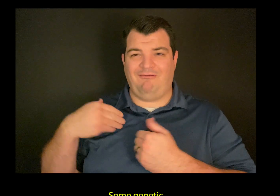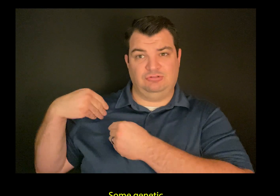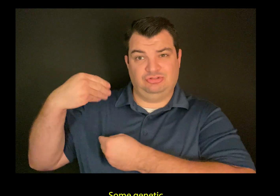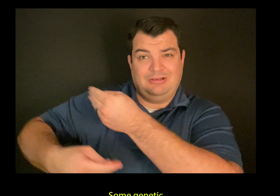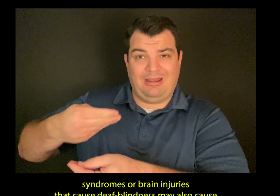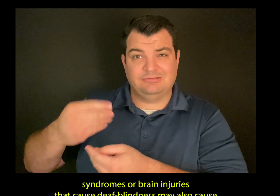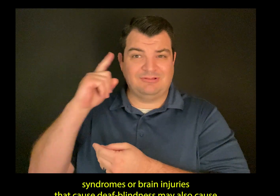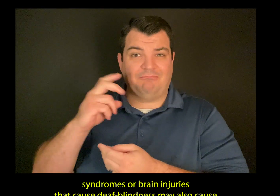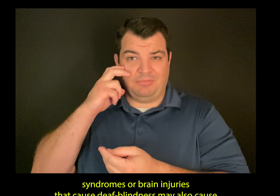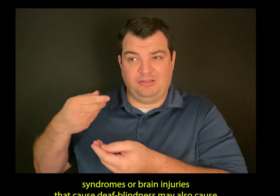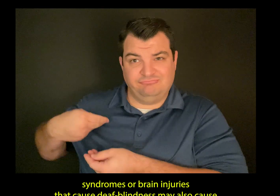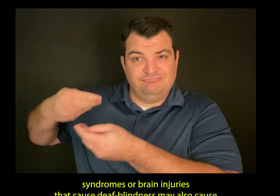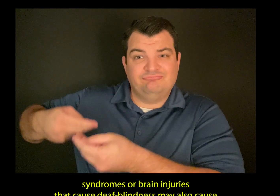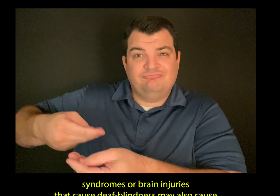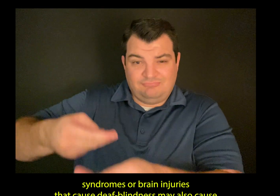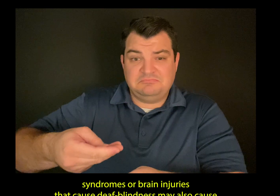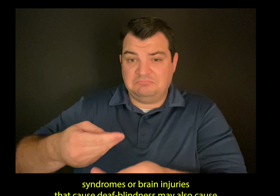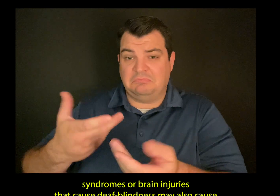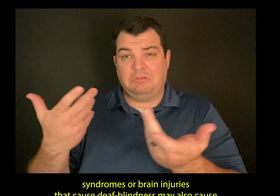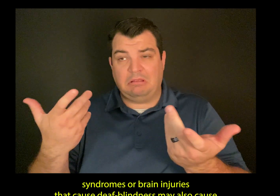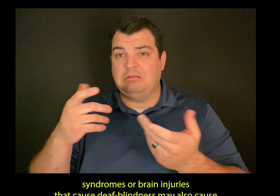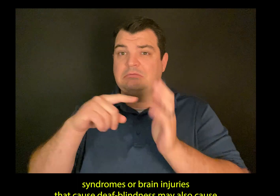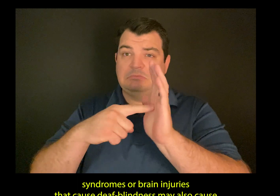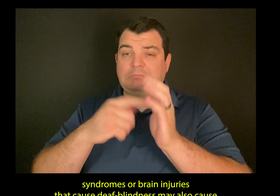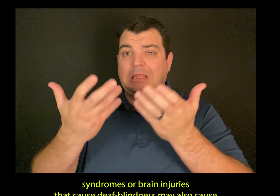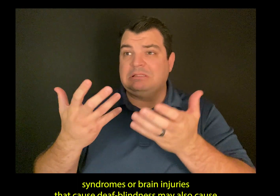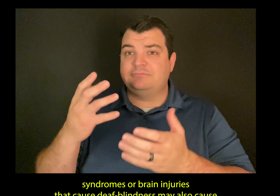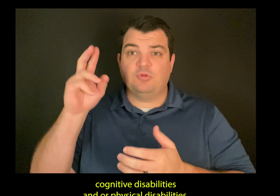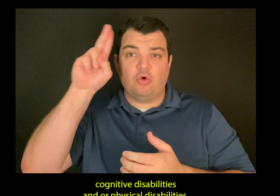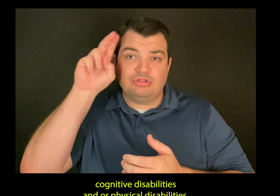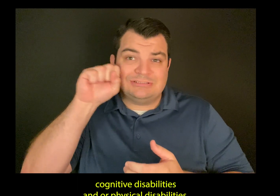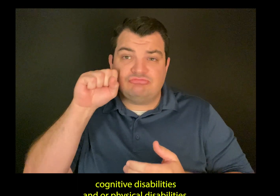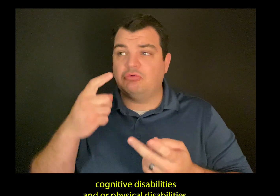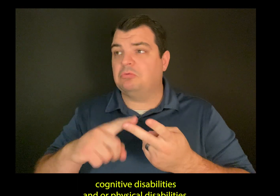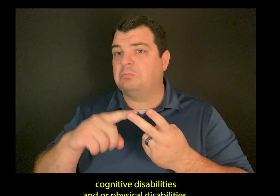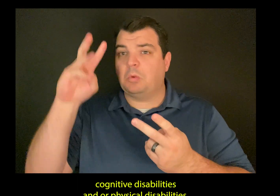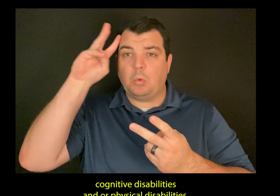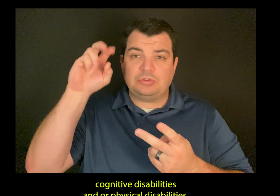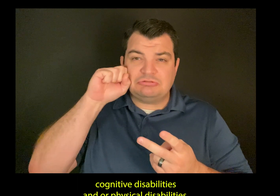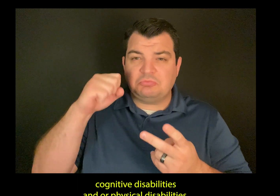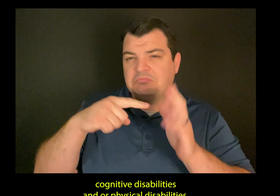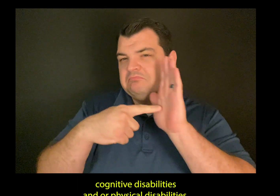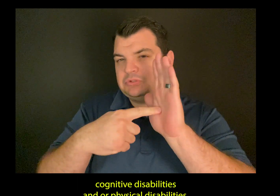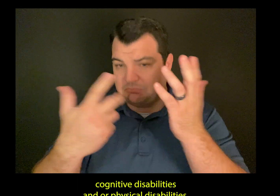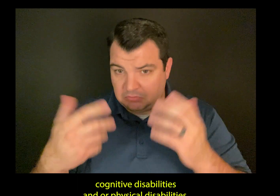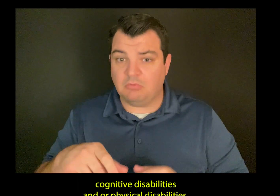Some genetic syndromes or brain injuries that cause deafblindness may also cause cognitive disabilities and or physical